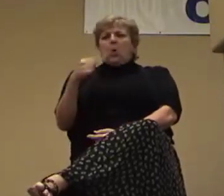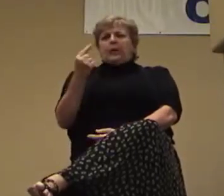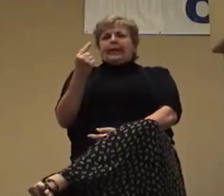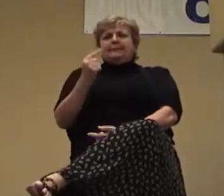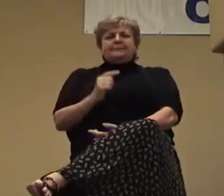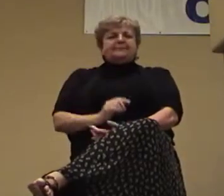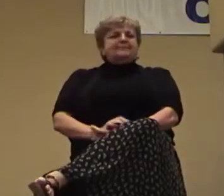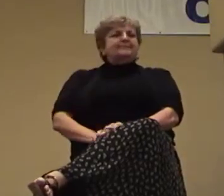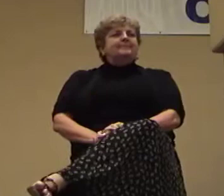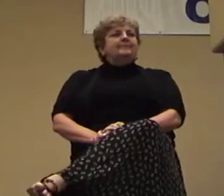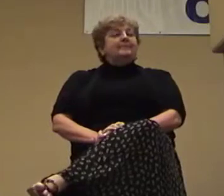Now,